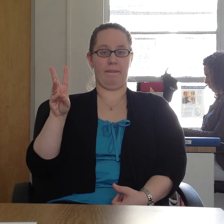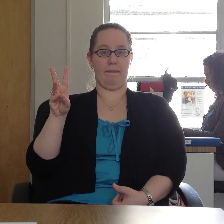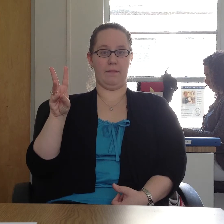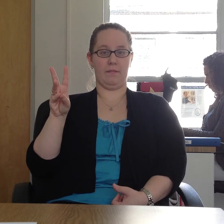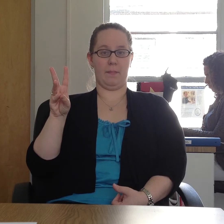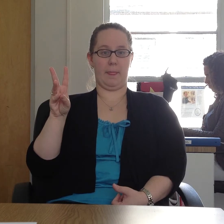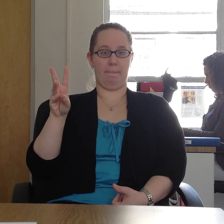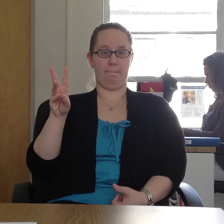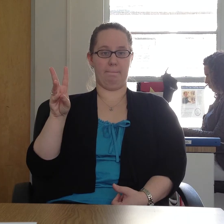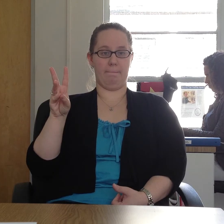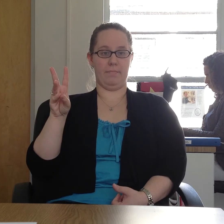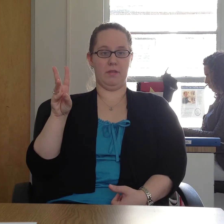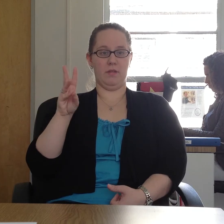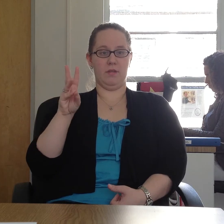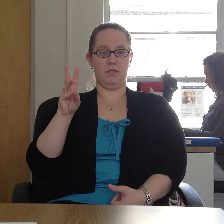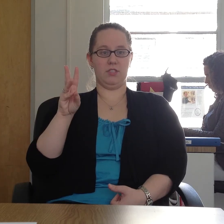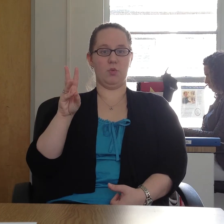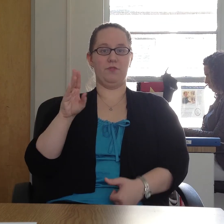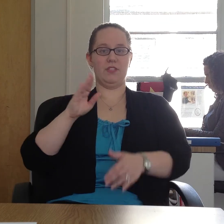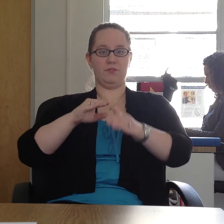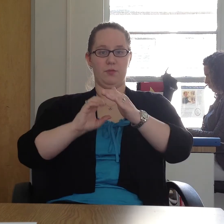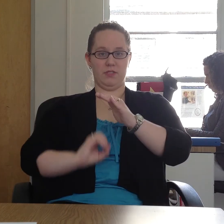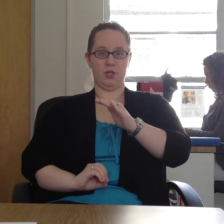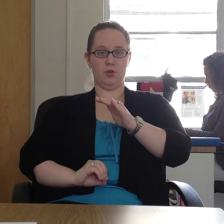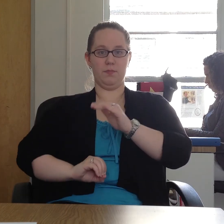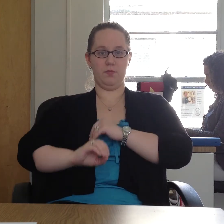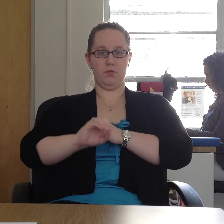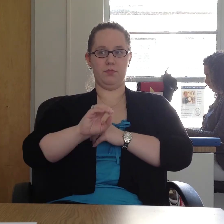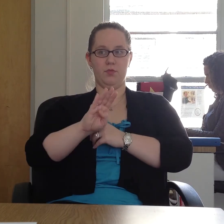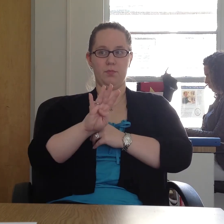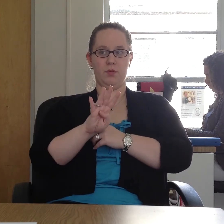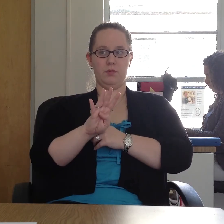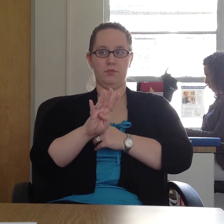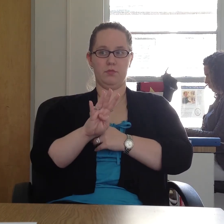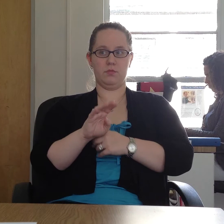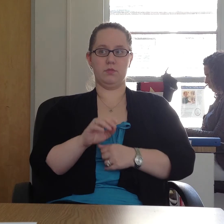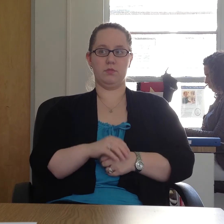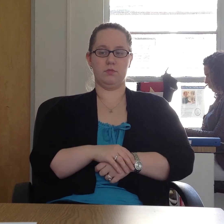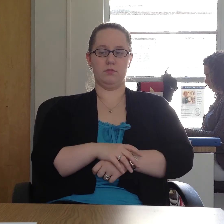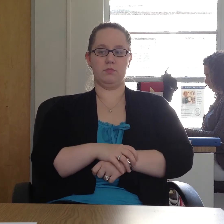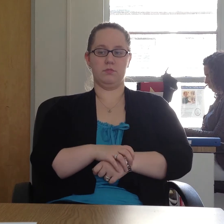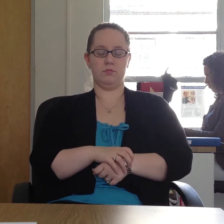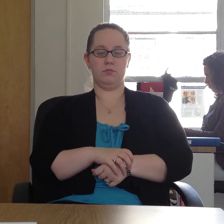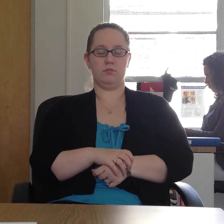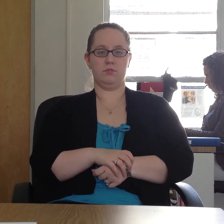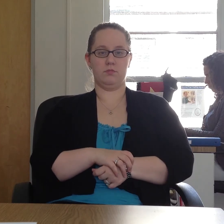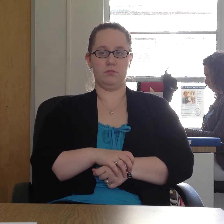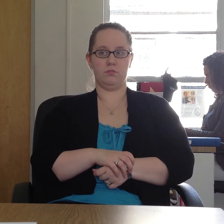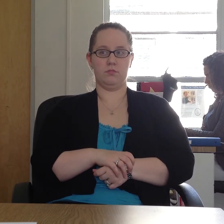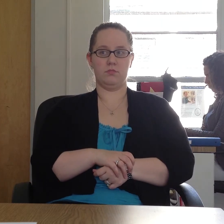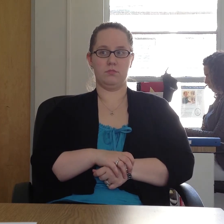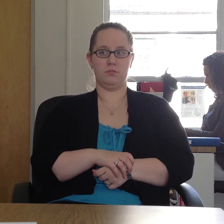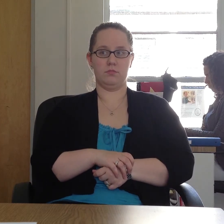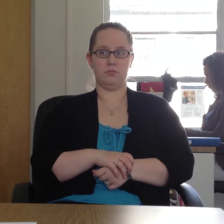for bacteria to grow. So if it's from 0 to 4 From 4, yes,